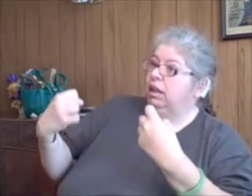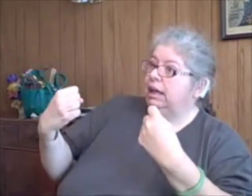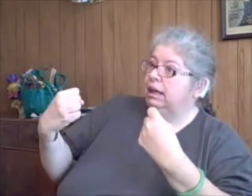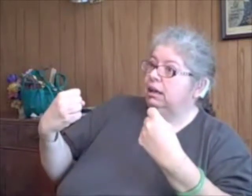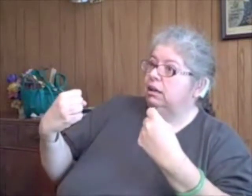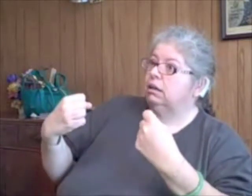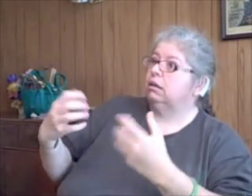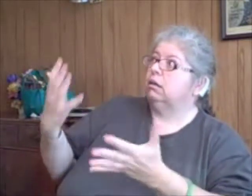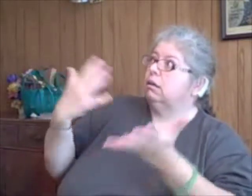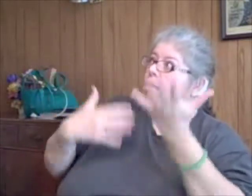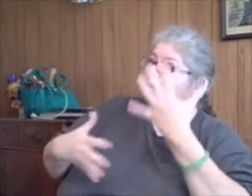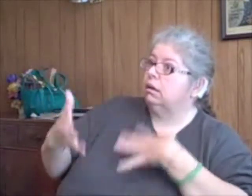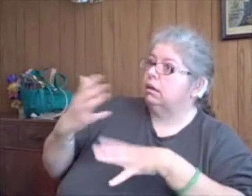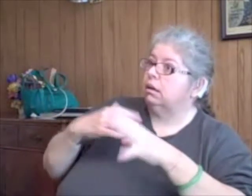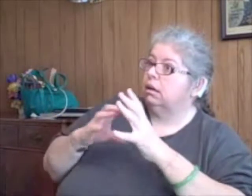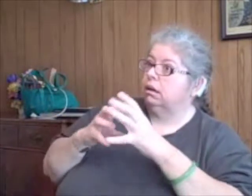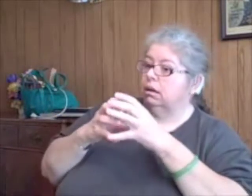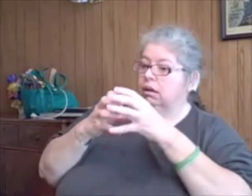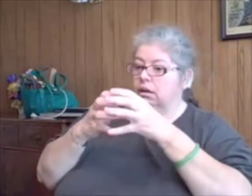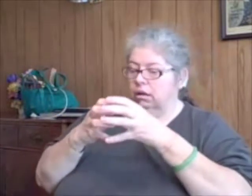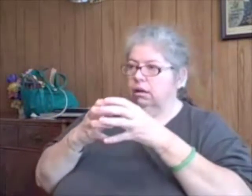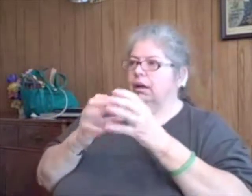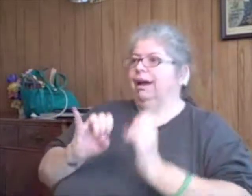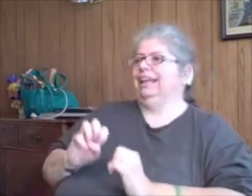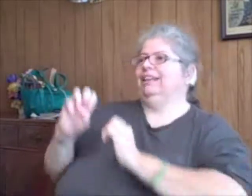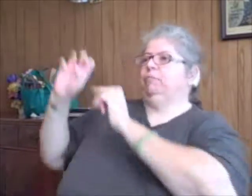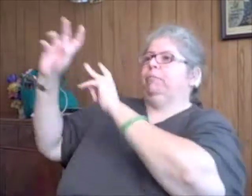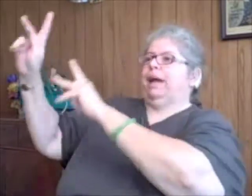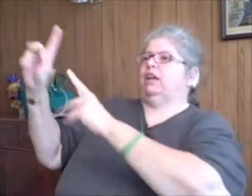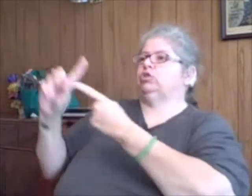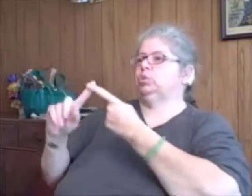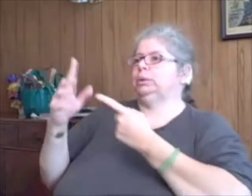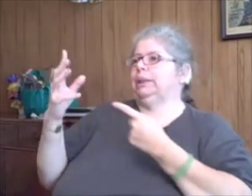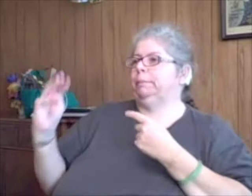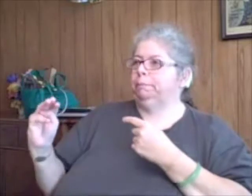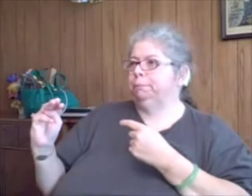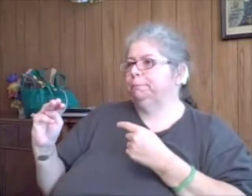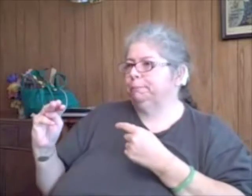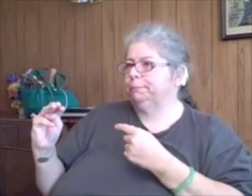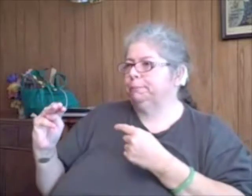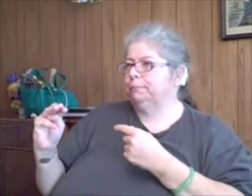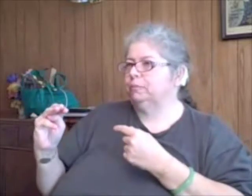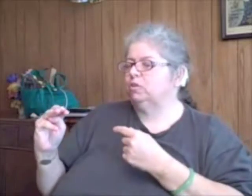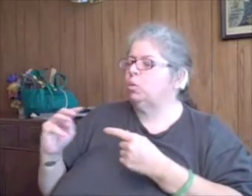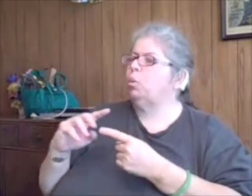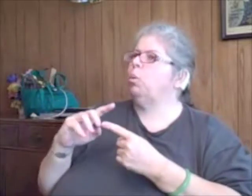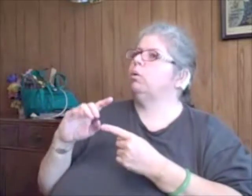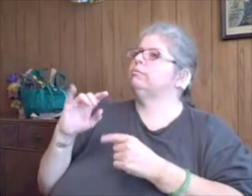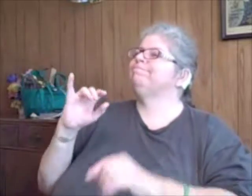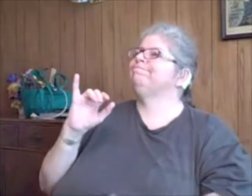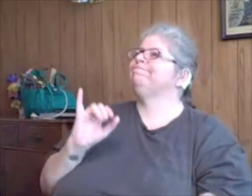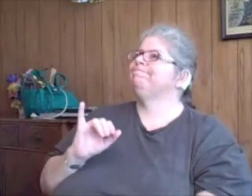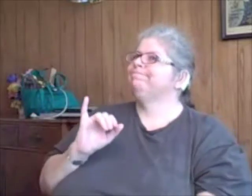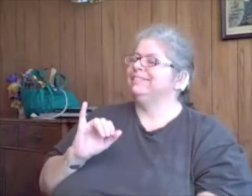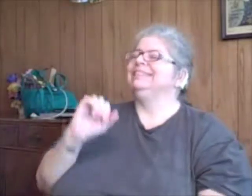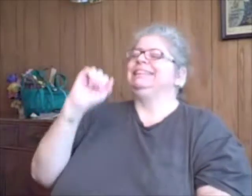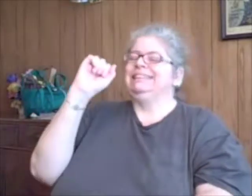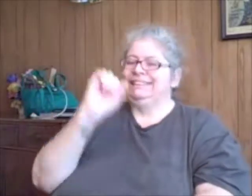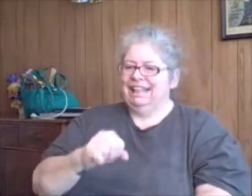heal and coats me with His grace, then I can give that pearl back to Him. Yes, it